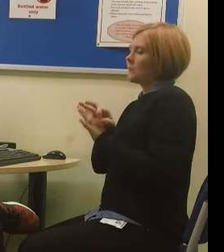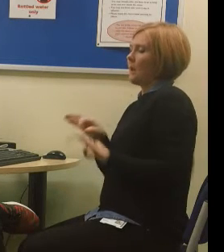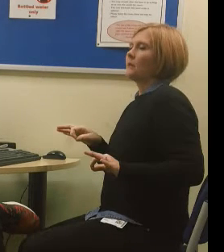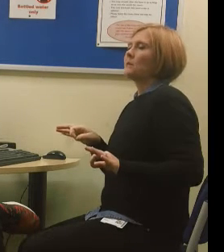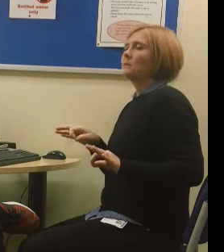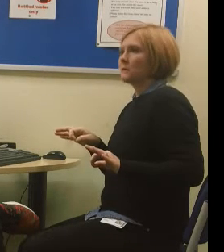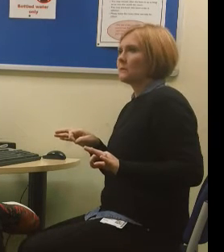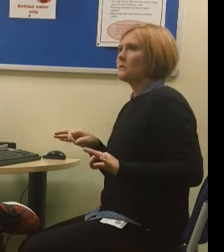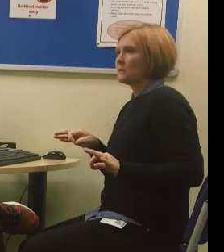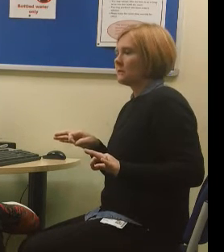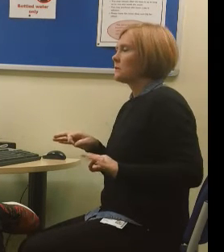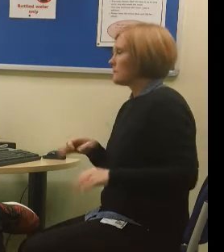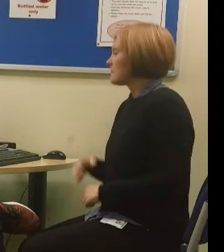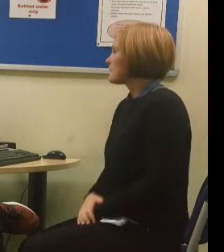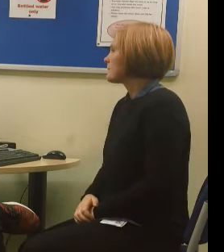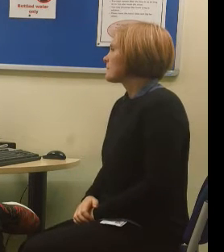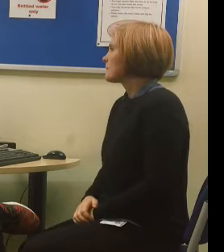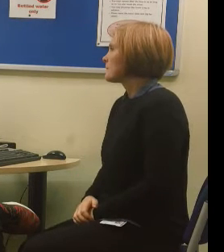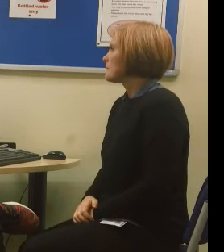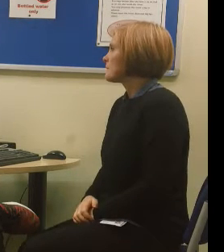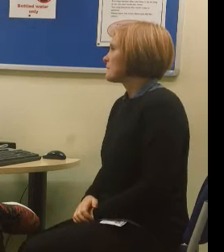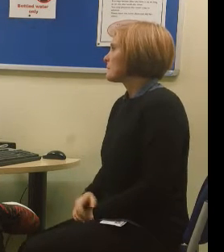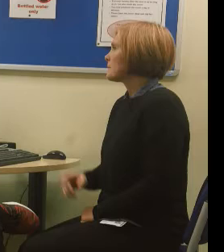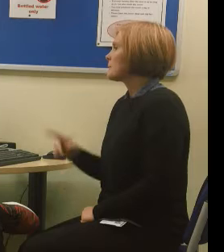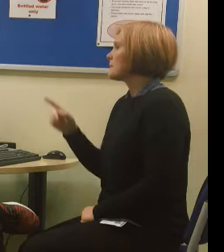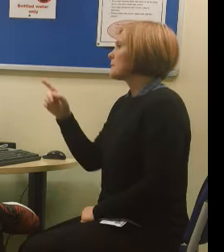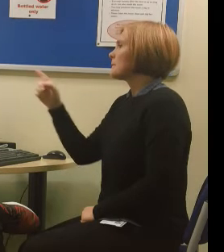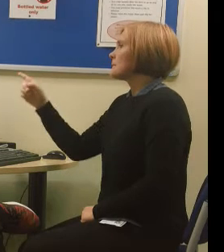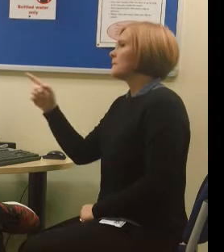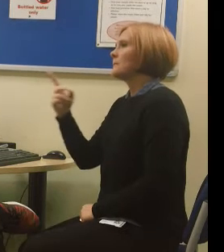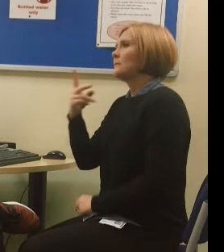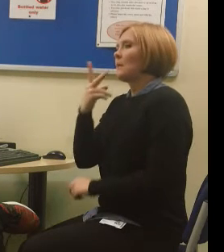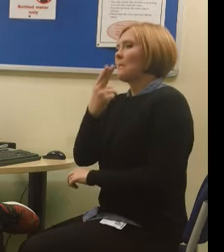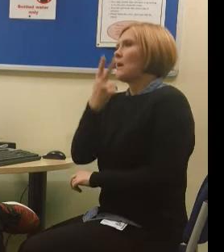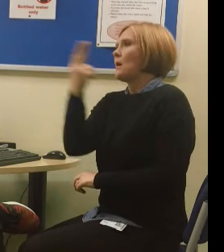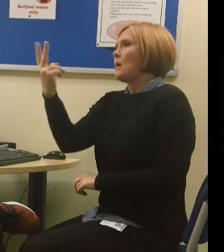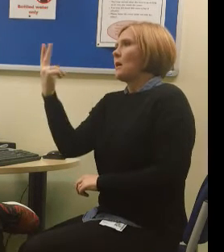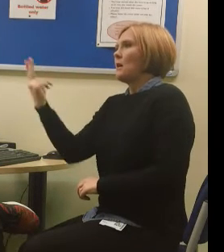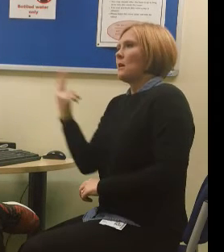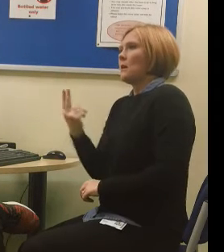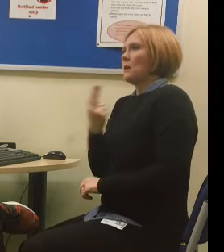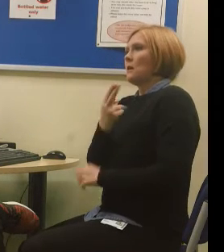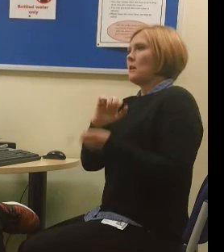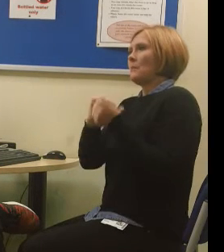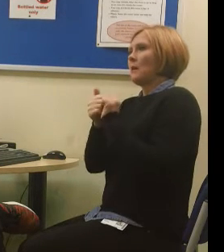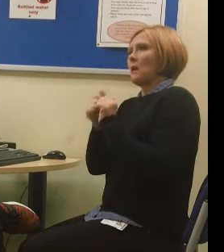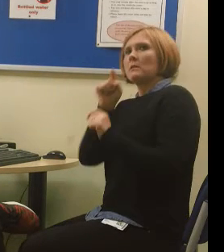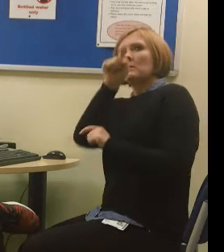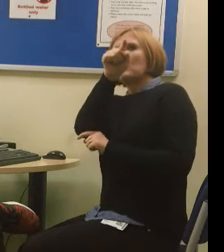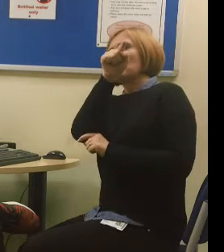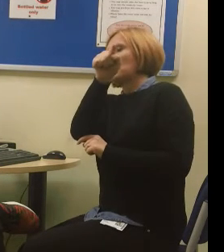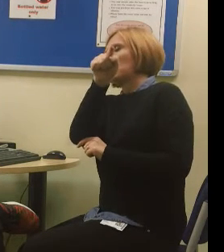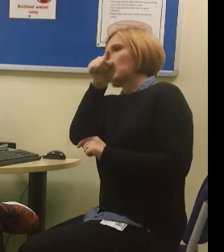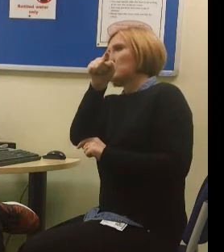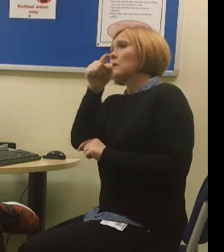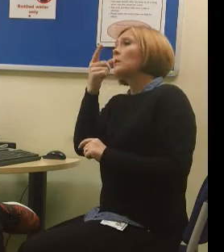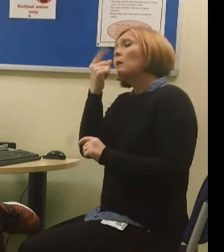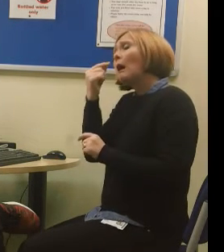This is the peer work zone, where you can come and discuss your work quietly in pairs and work on a PC together. This area is a little bit